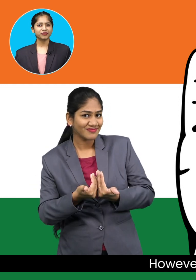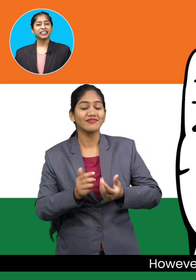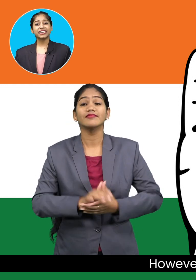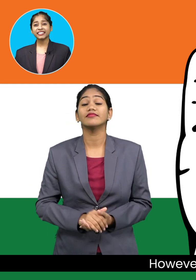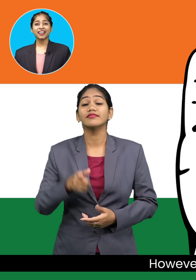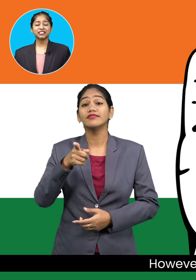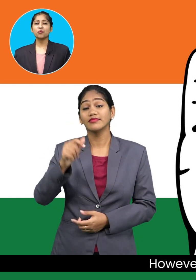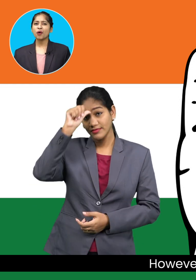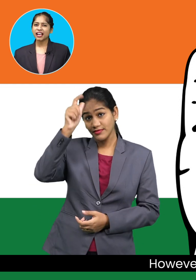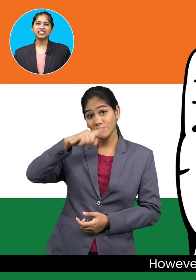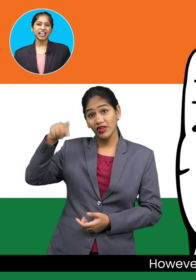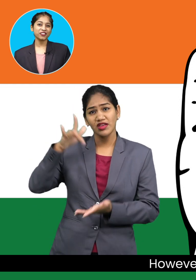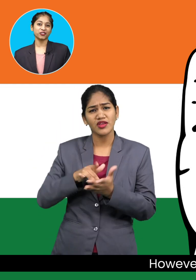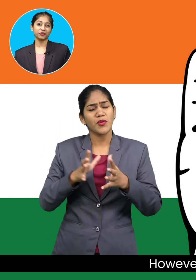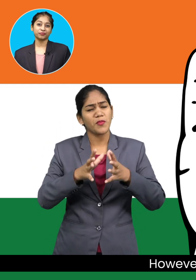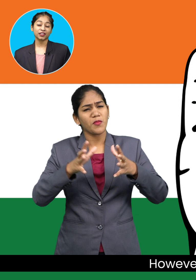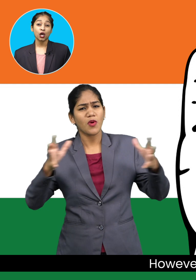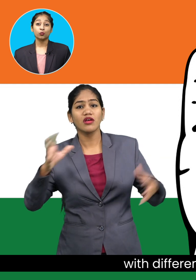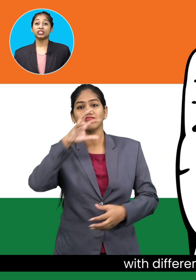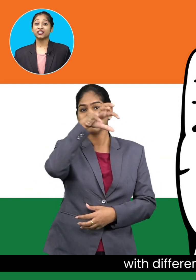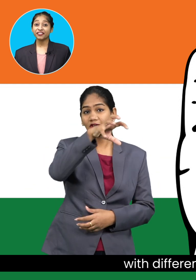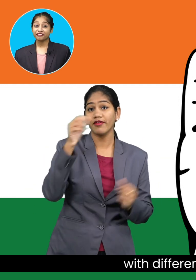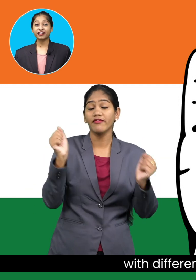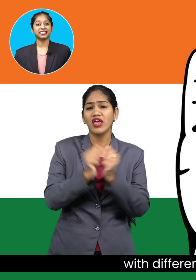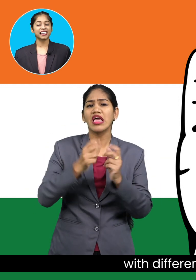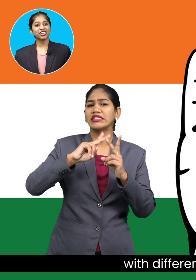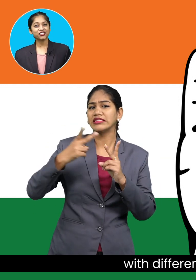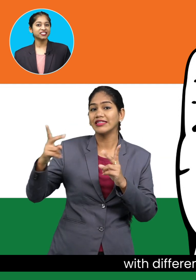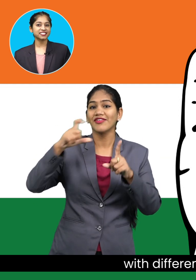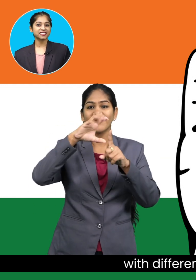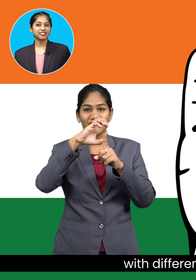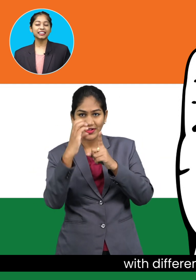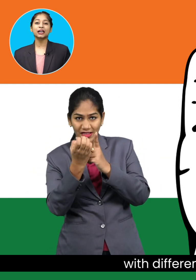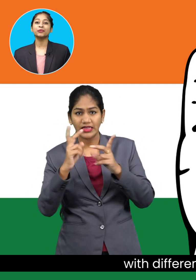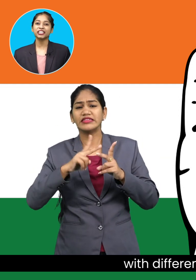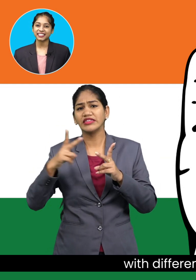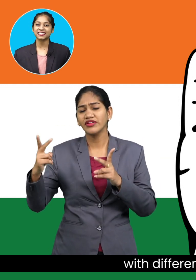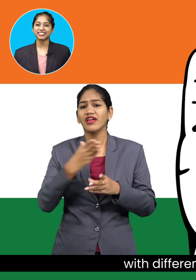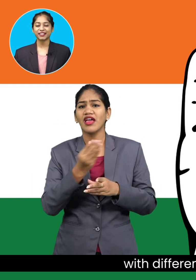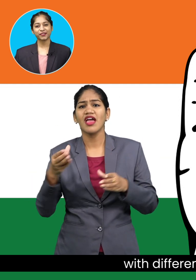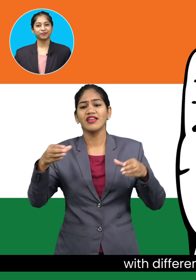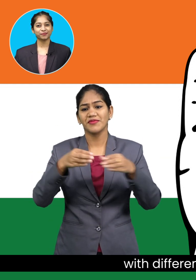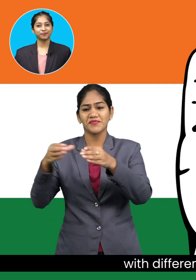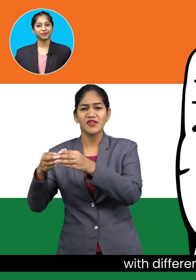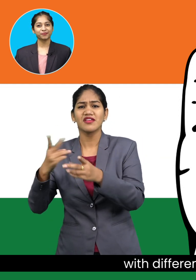However, India is a vast country with different cultures and